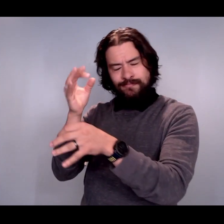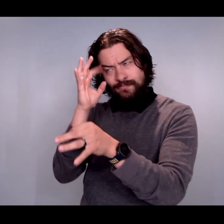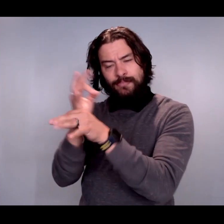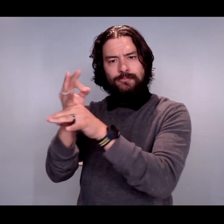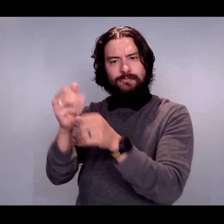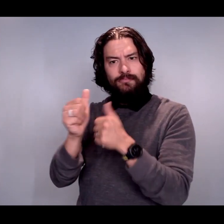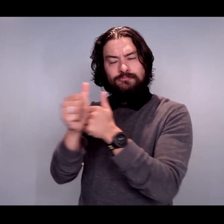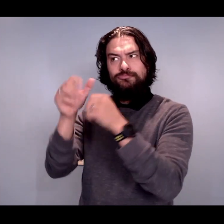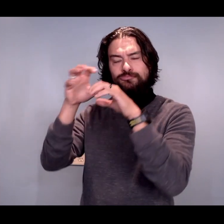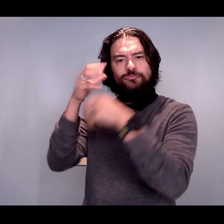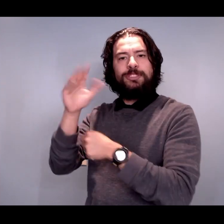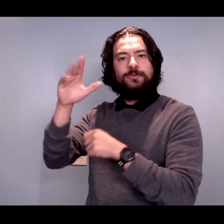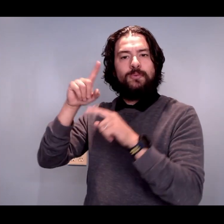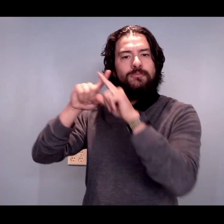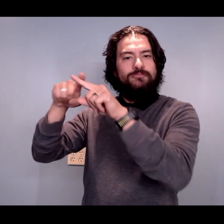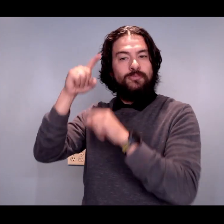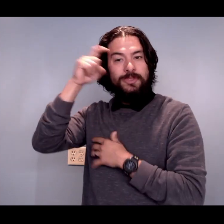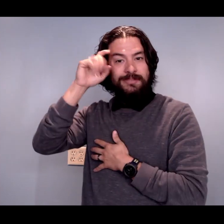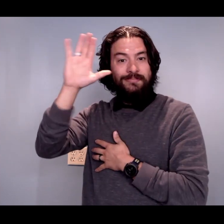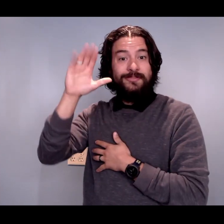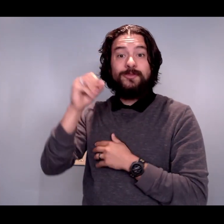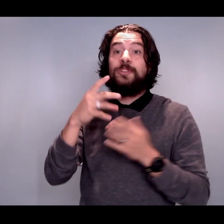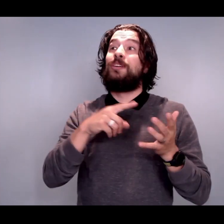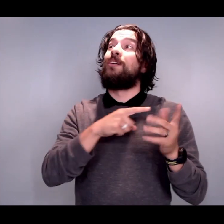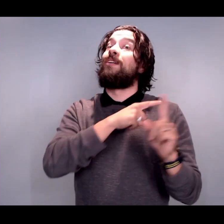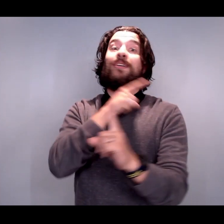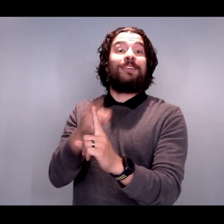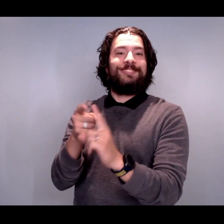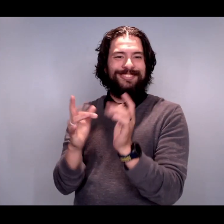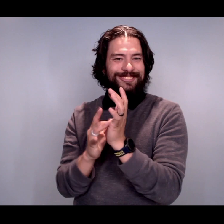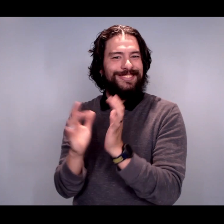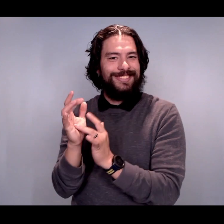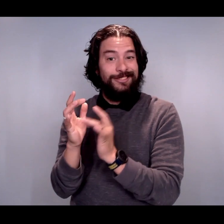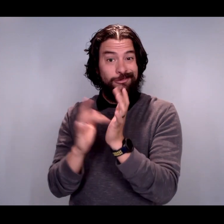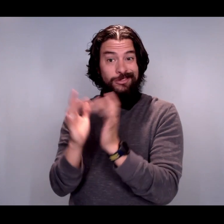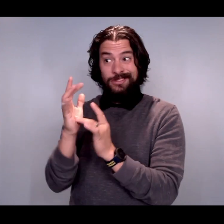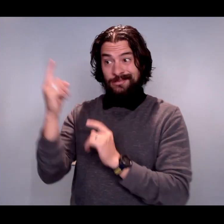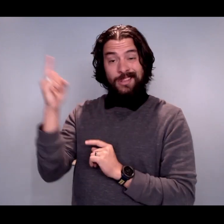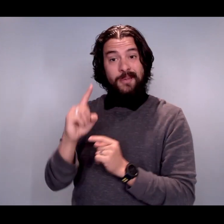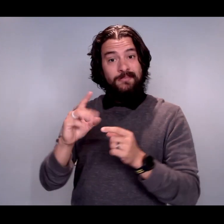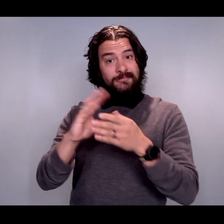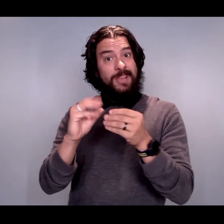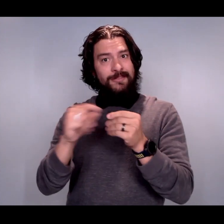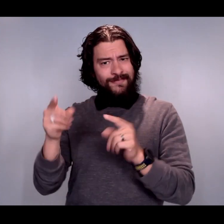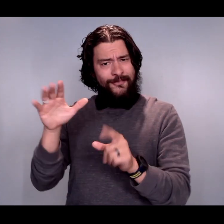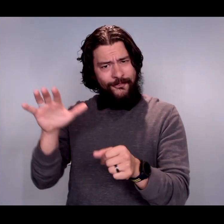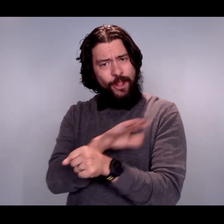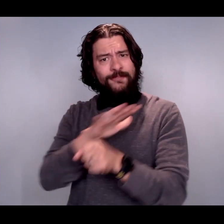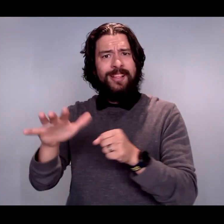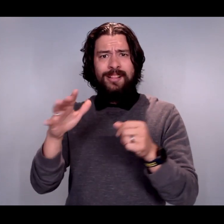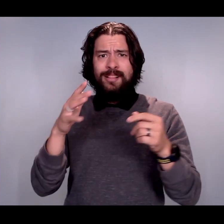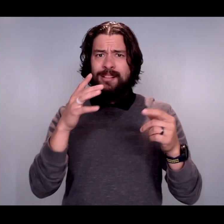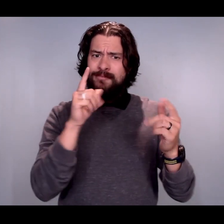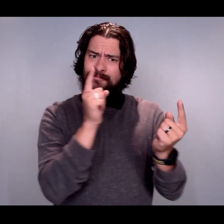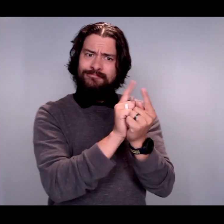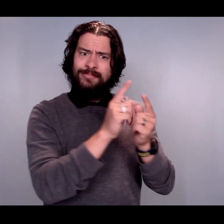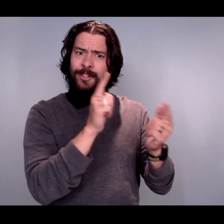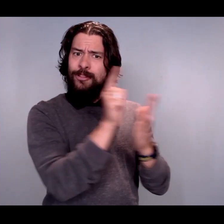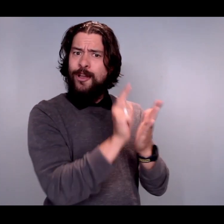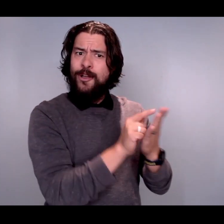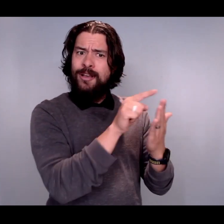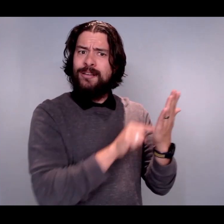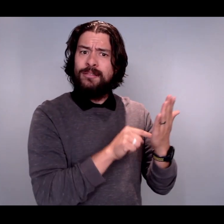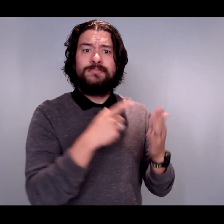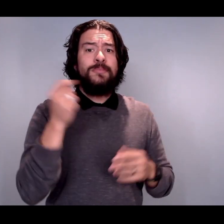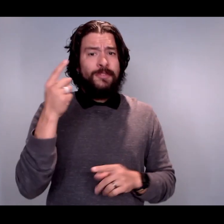And that brings us to the story of Jesus. Yeah, Jesus said he came to fulfill the law. Right. He was the faithful covenant partner